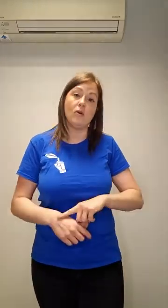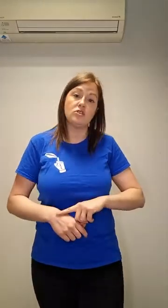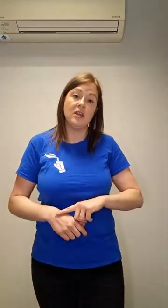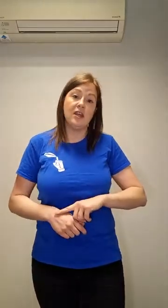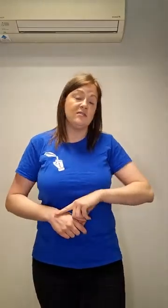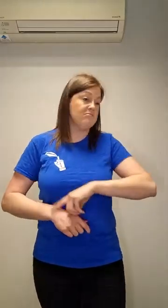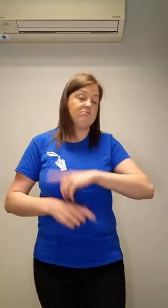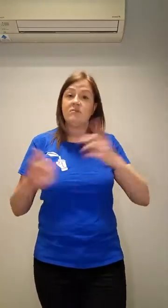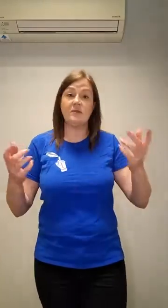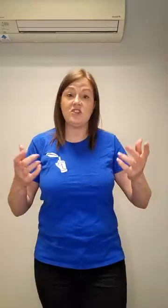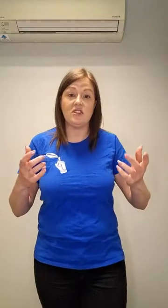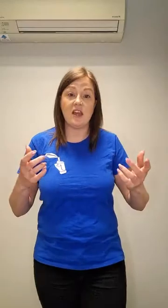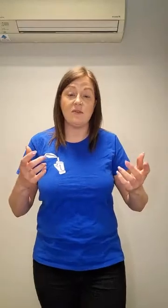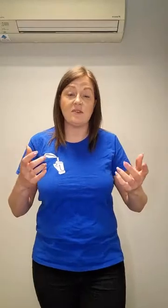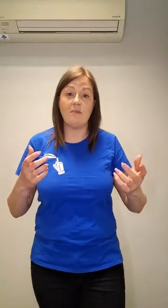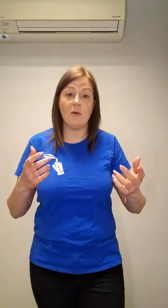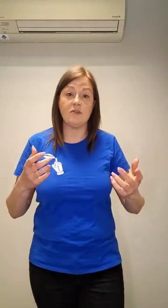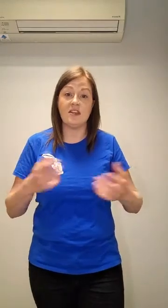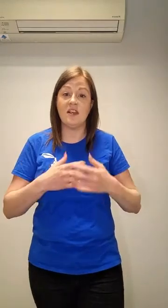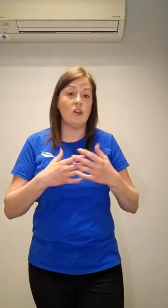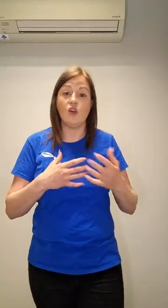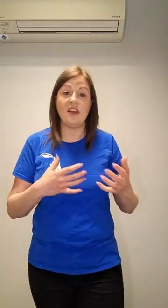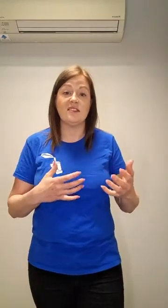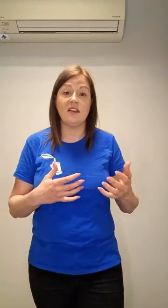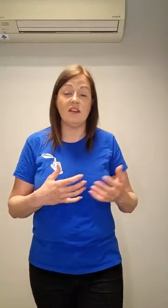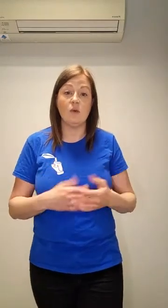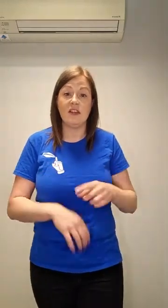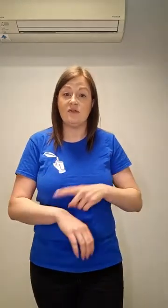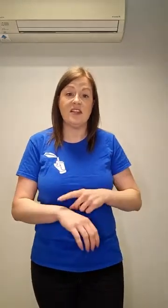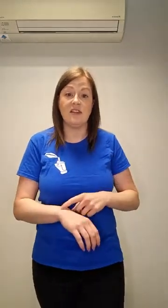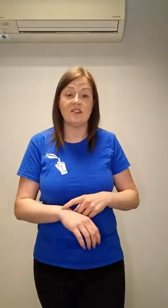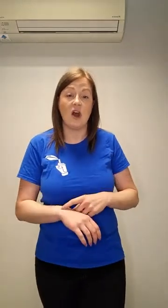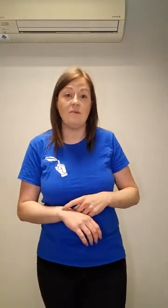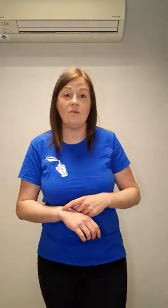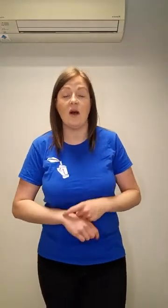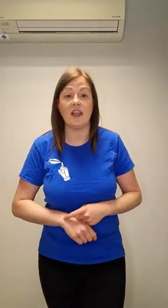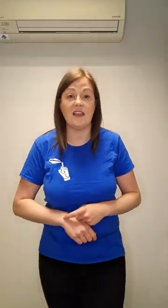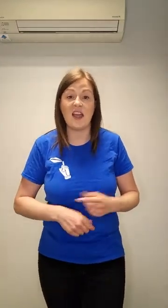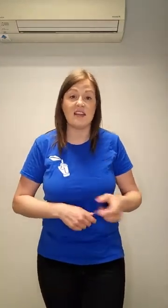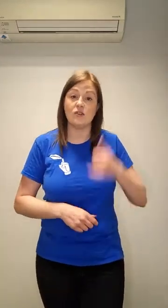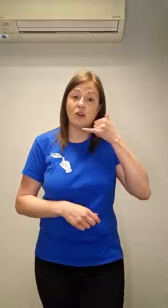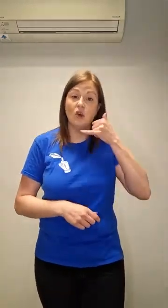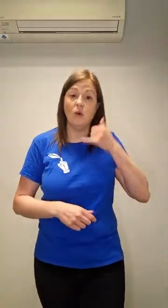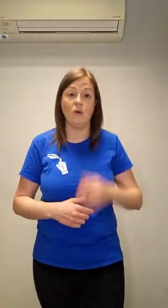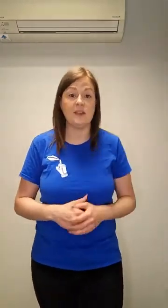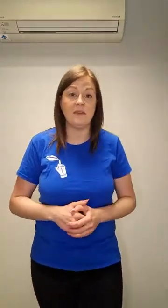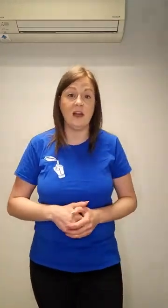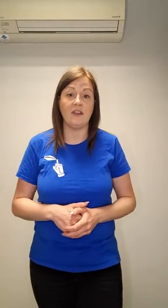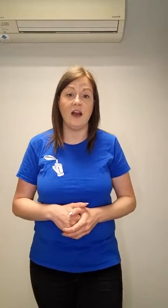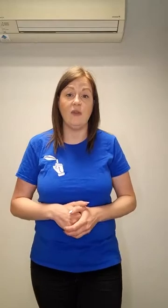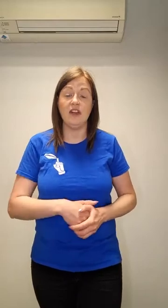watch, especially today with all the smartwatches, not necessarily always for telling the time. You might get a text or a call or something like that on there